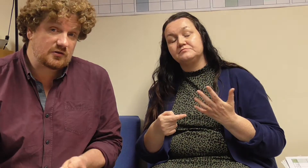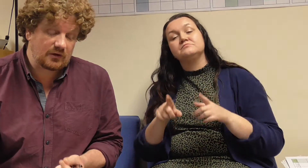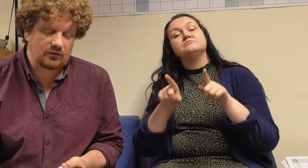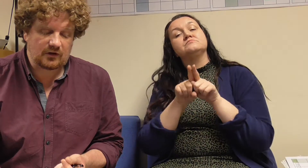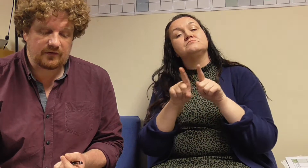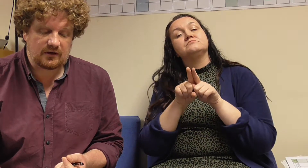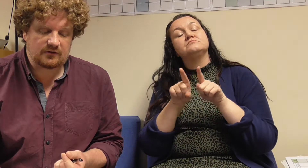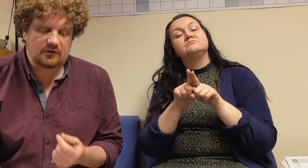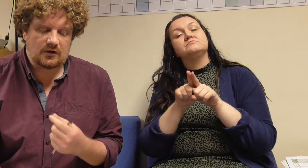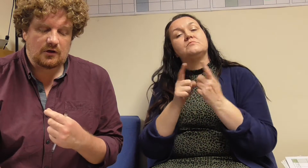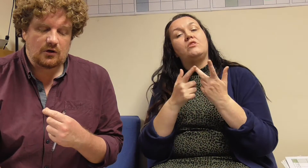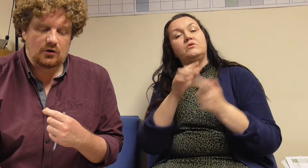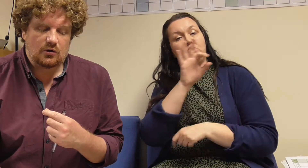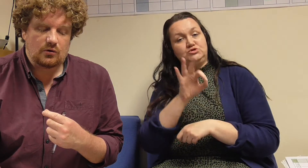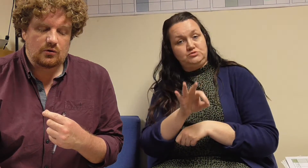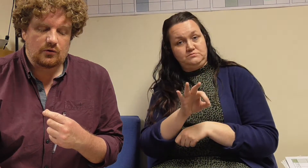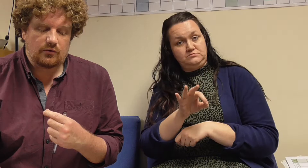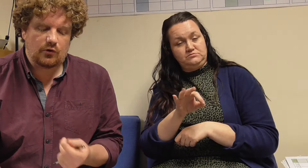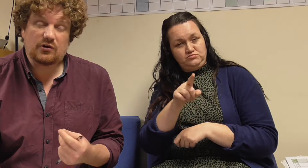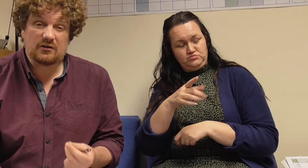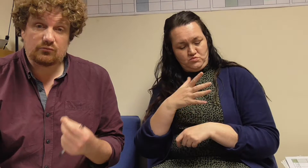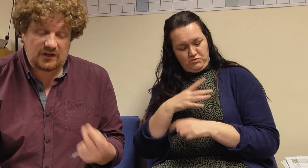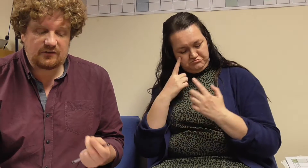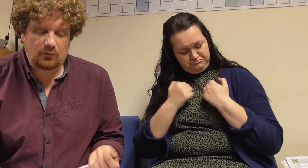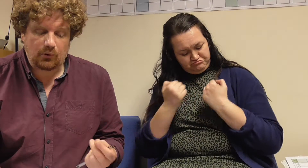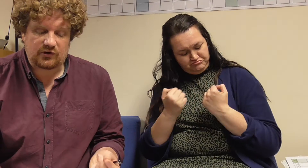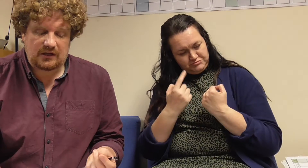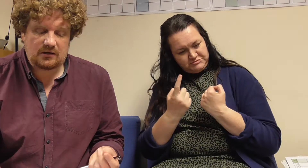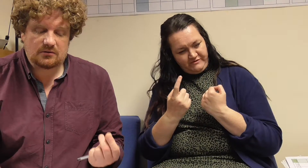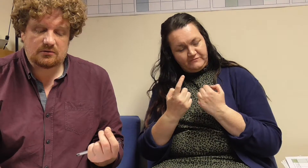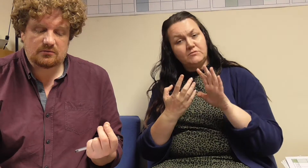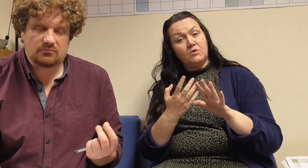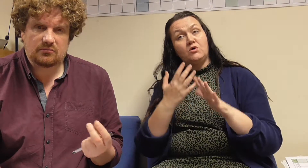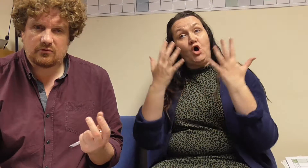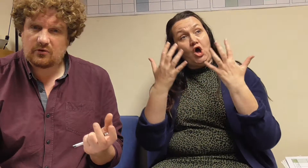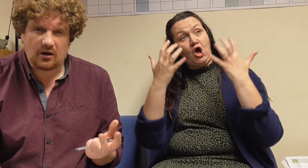Another question to ask yourself is, the audience reads your body